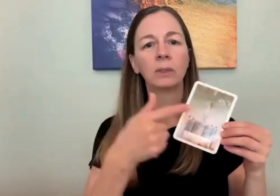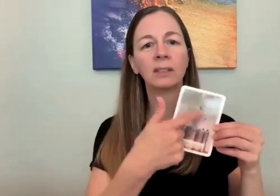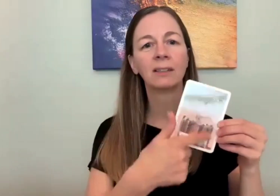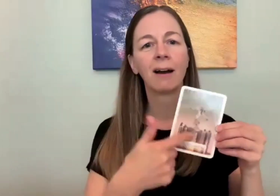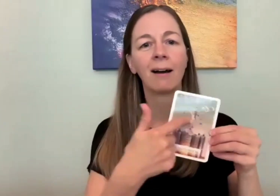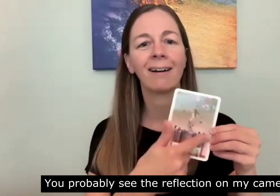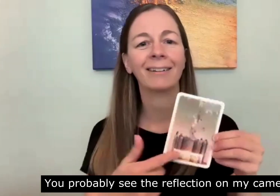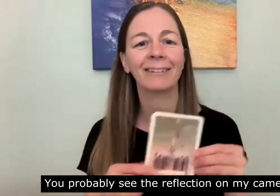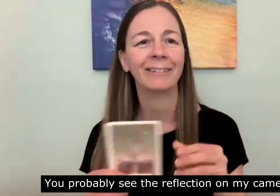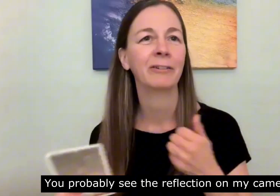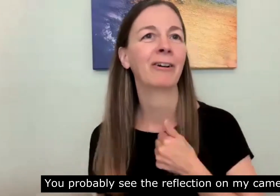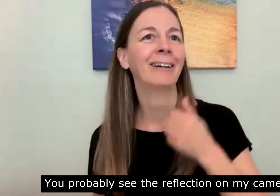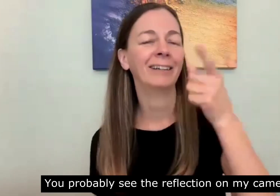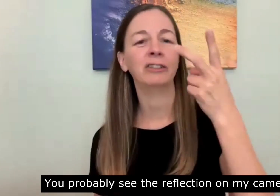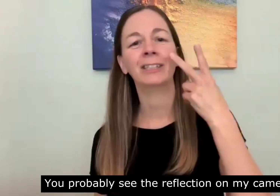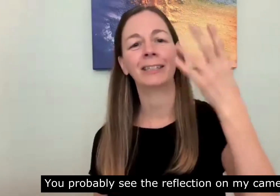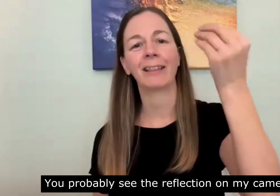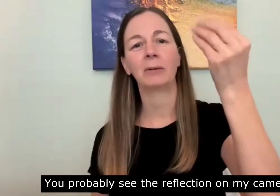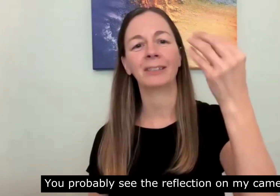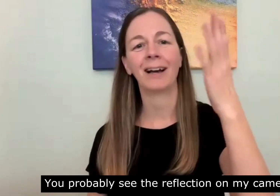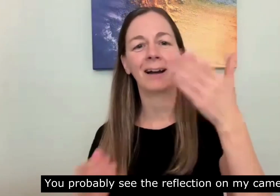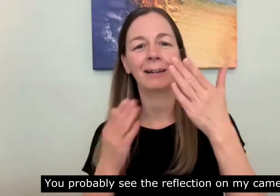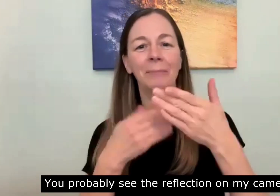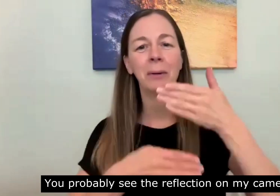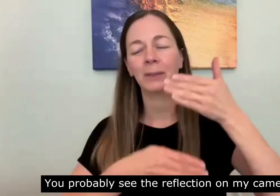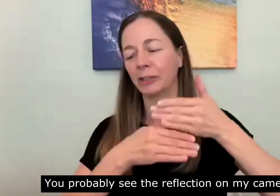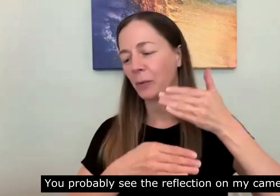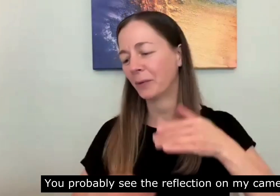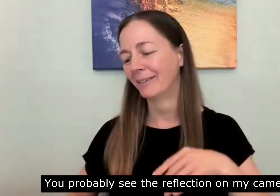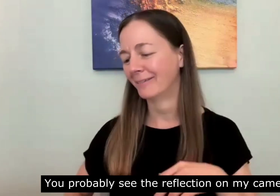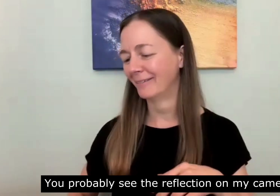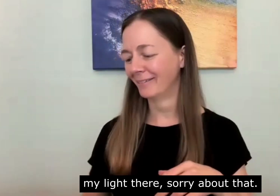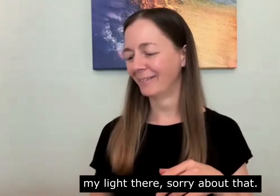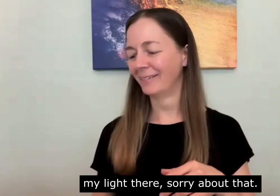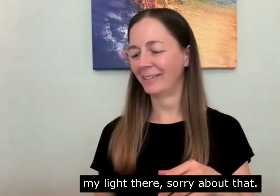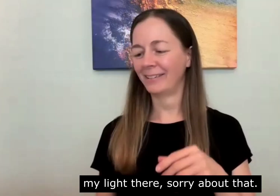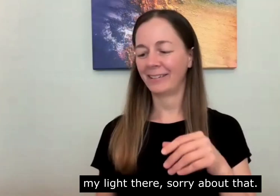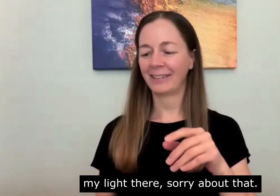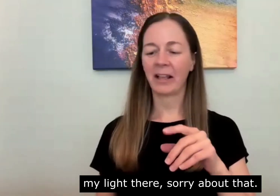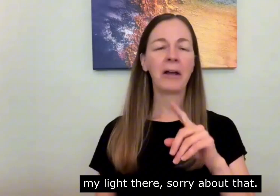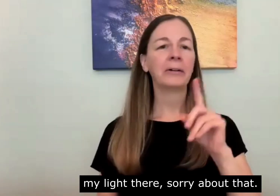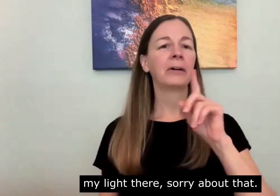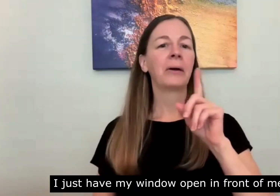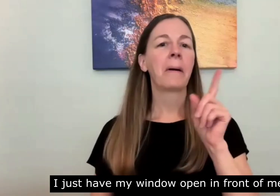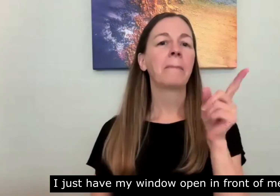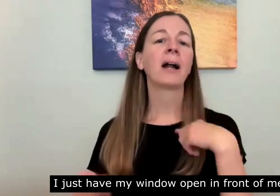You probably see the reflection on my camera, my light there. Sorry about that. I just had my window open in front of